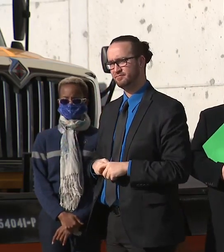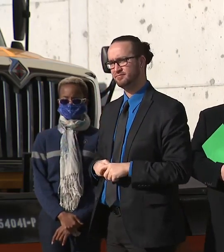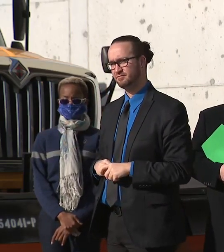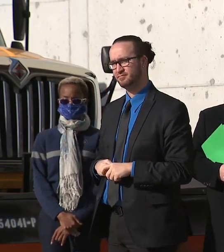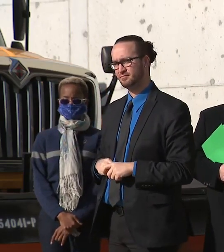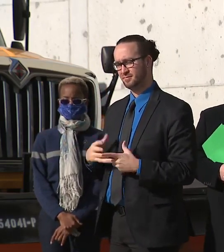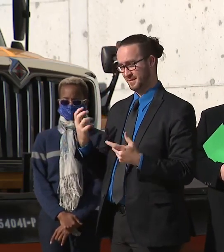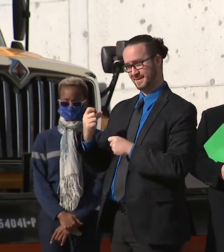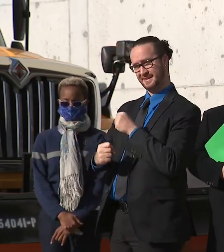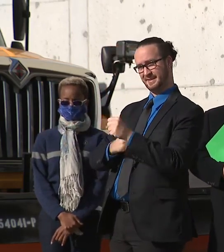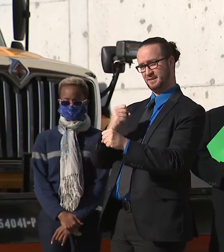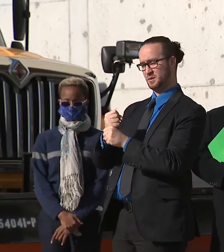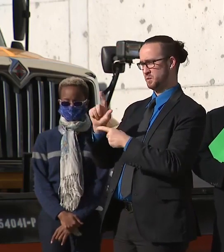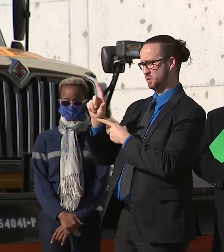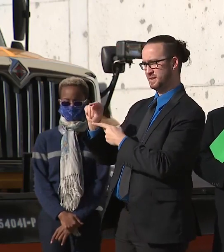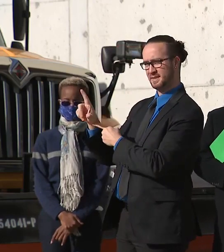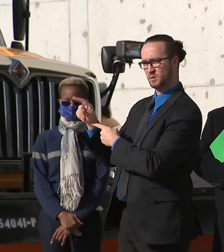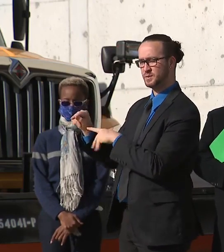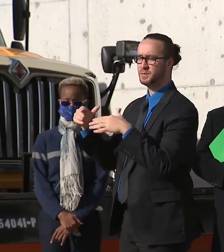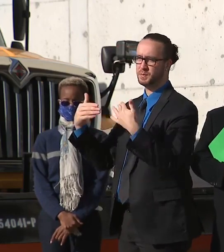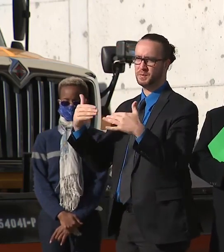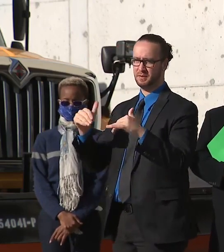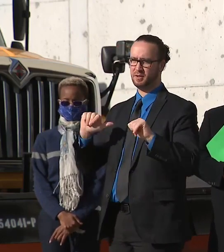our snow preparation, and we are ready.